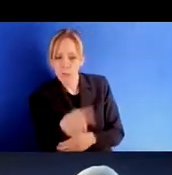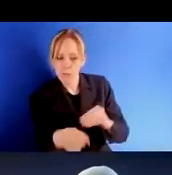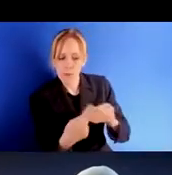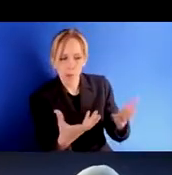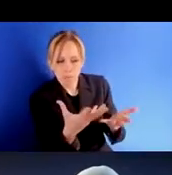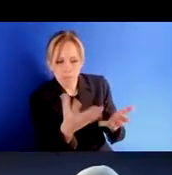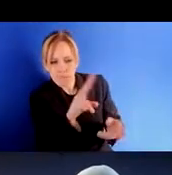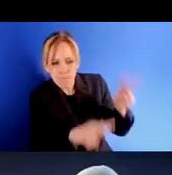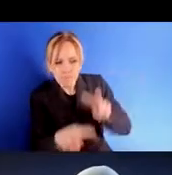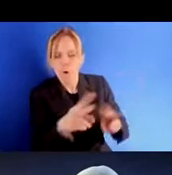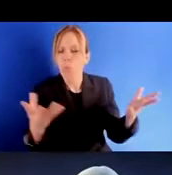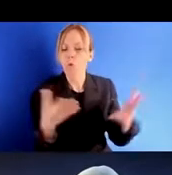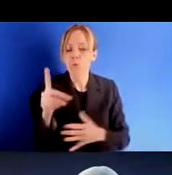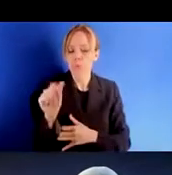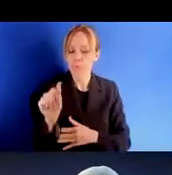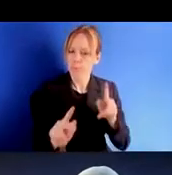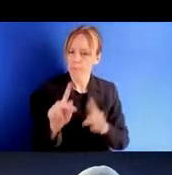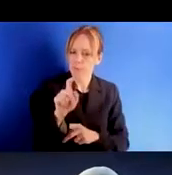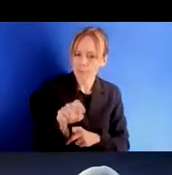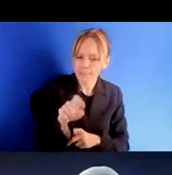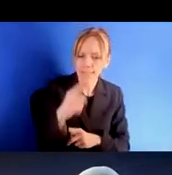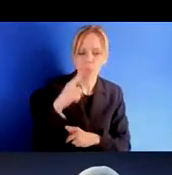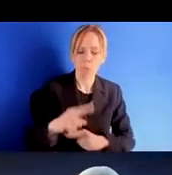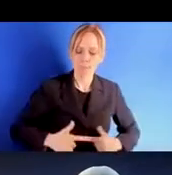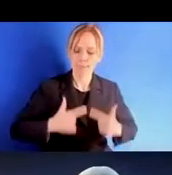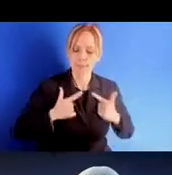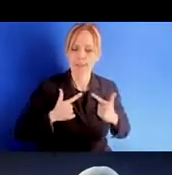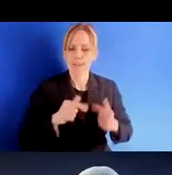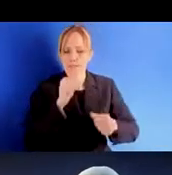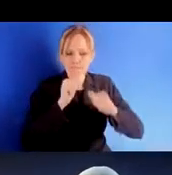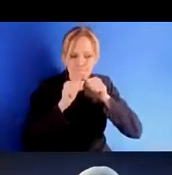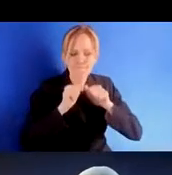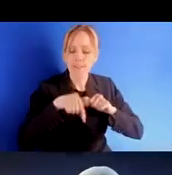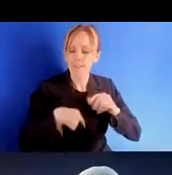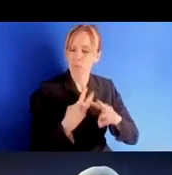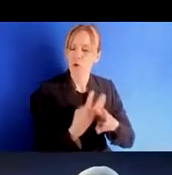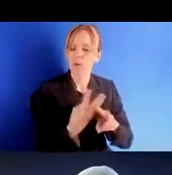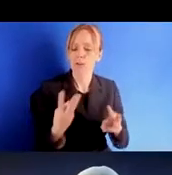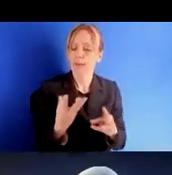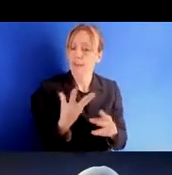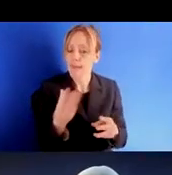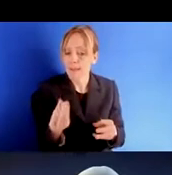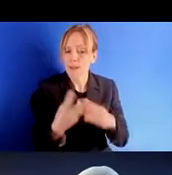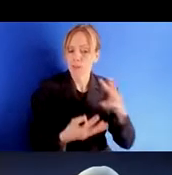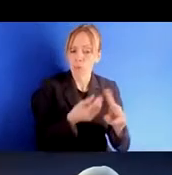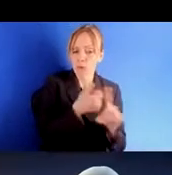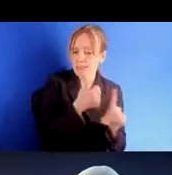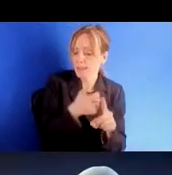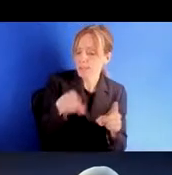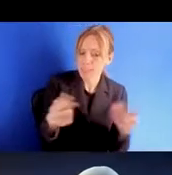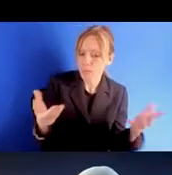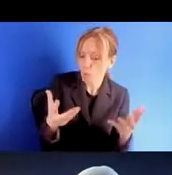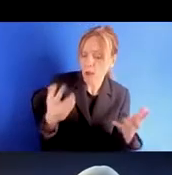order to live in the world, and what the world needs and can benefit from disabled people. A